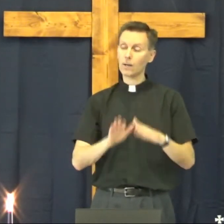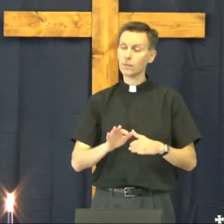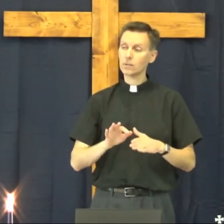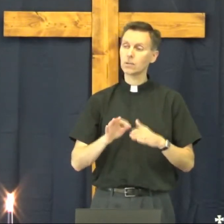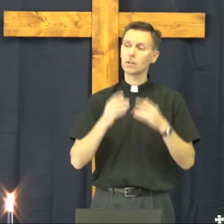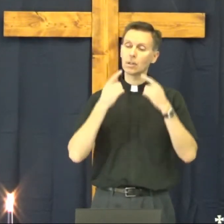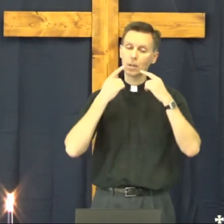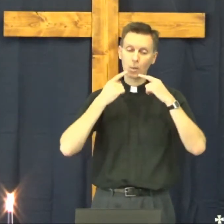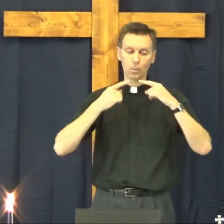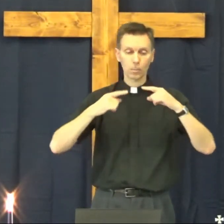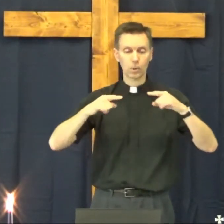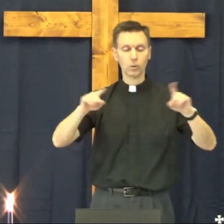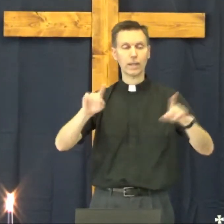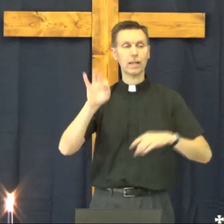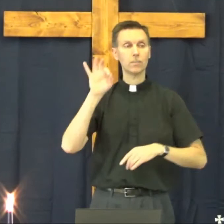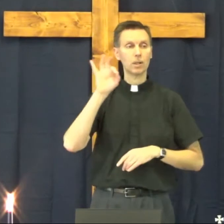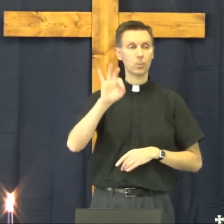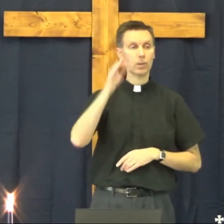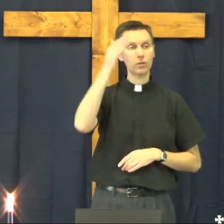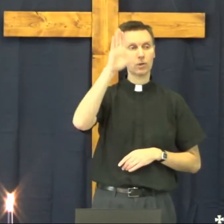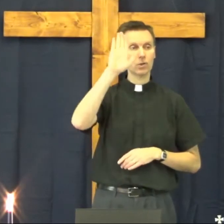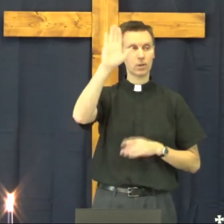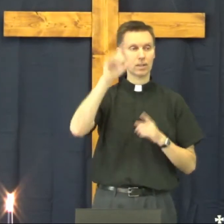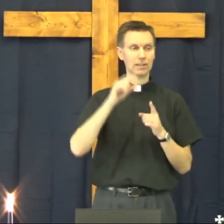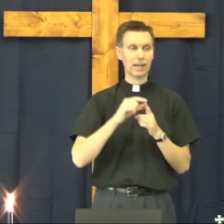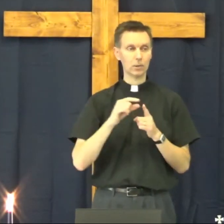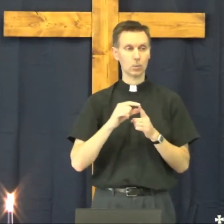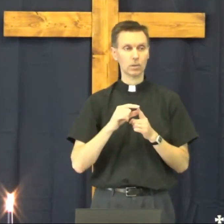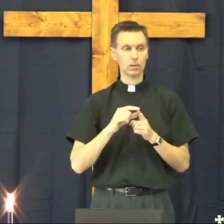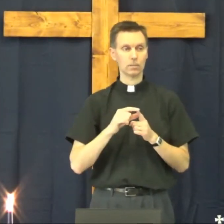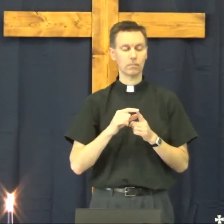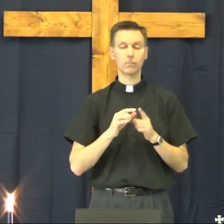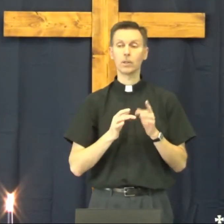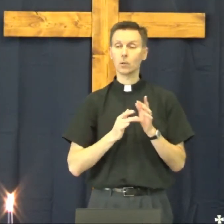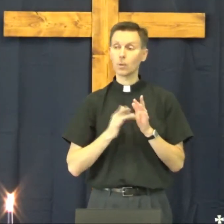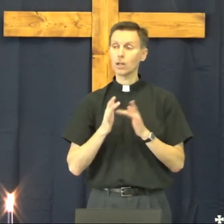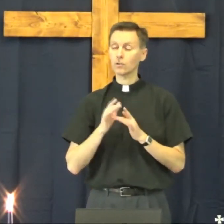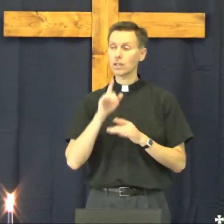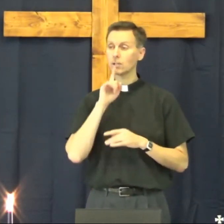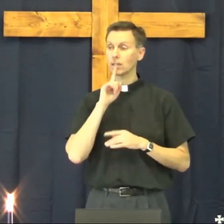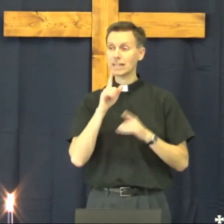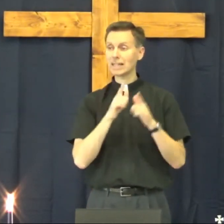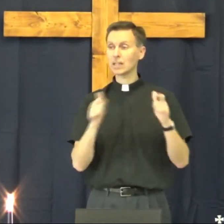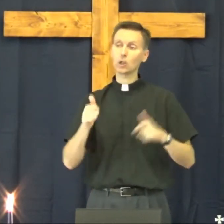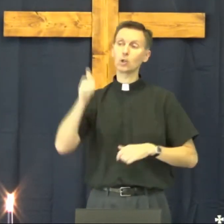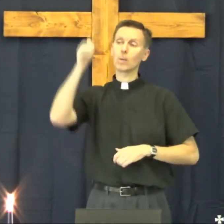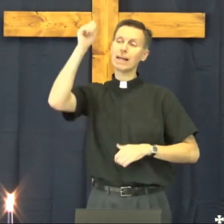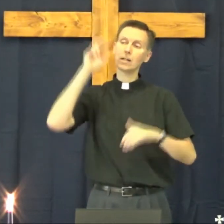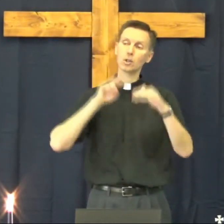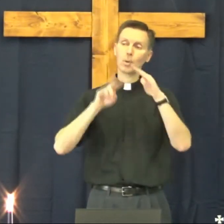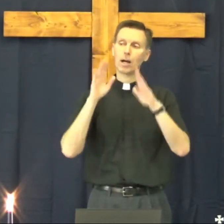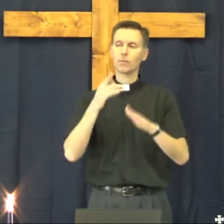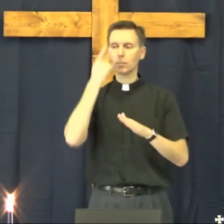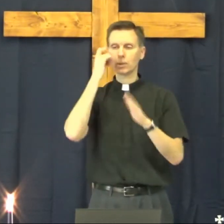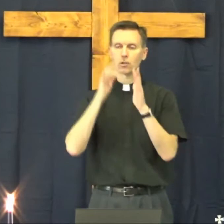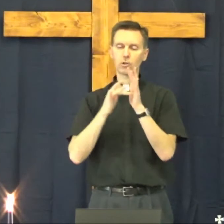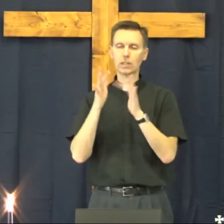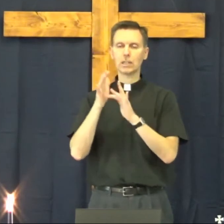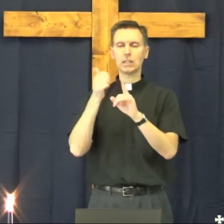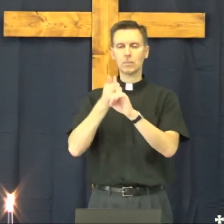prophet proclaims and preaches God's word. Paul, Jesus is the greatest prophet because Jesus